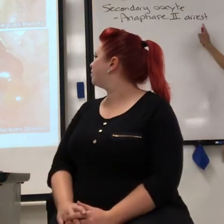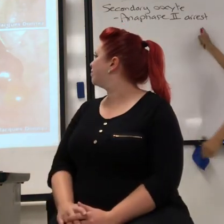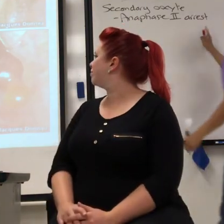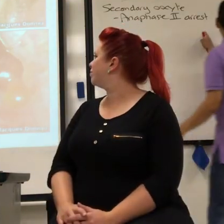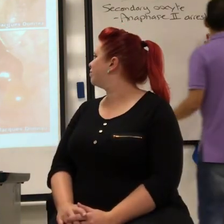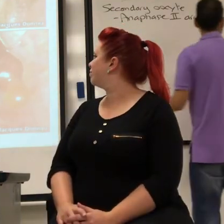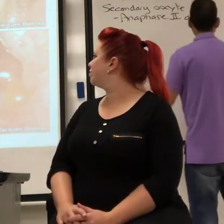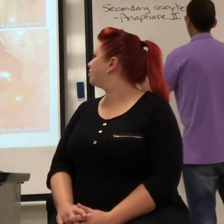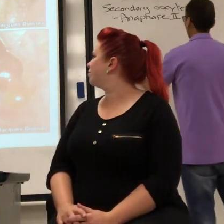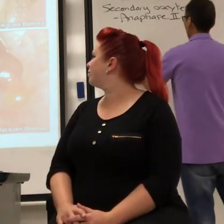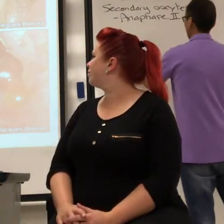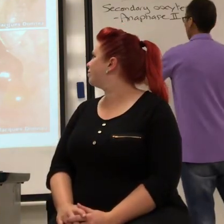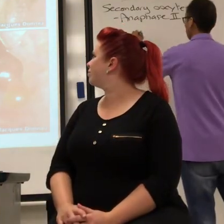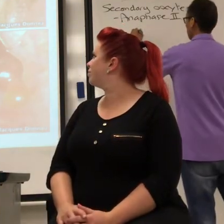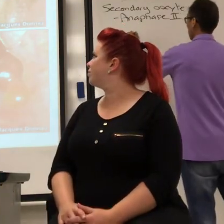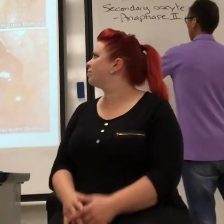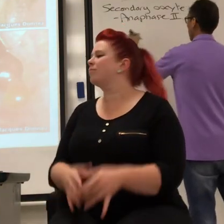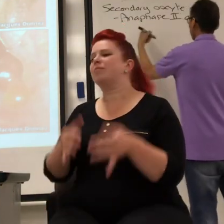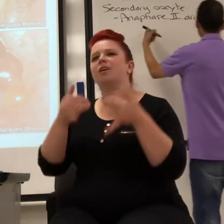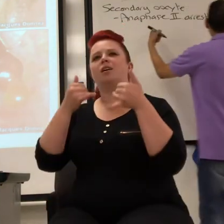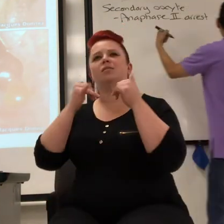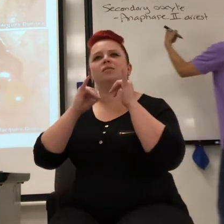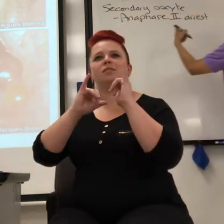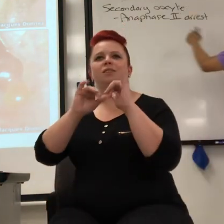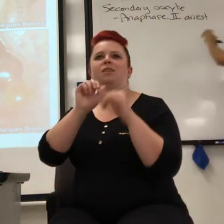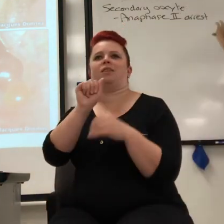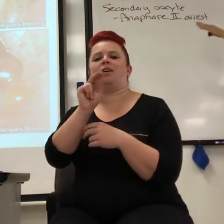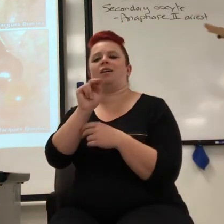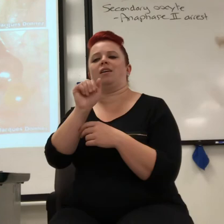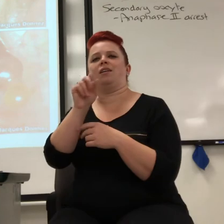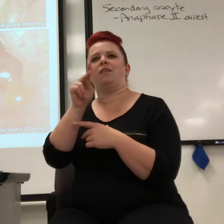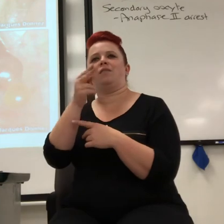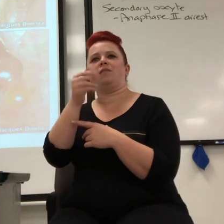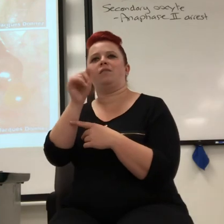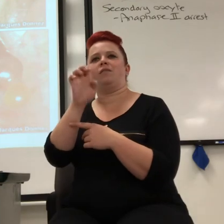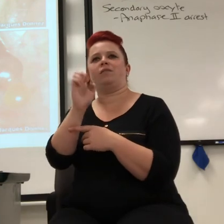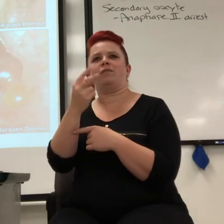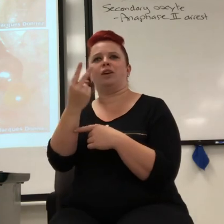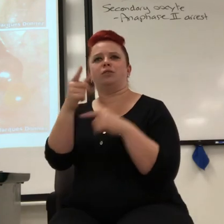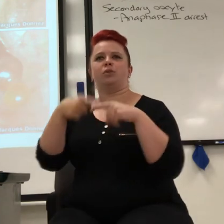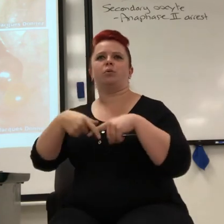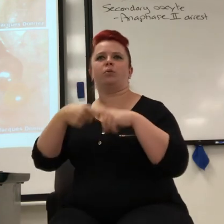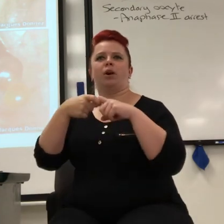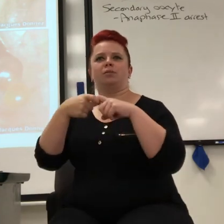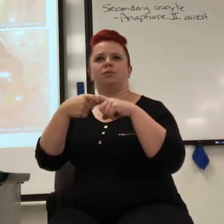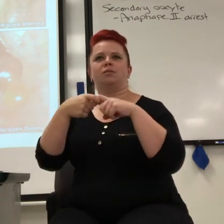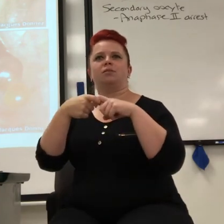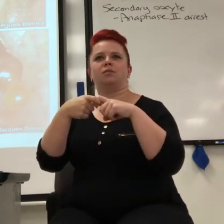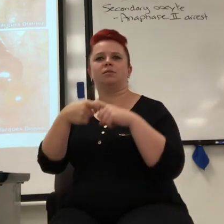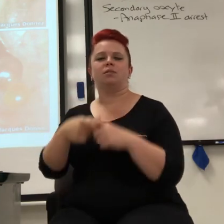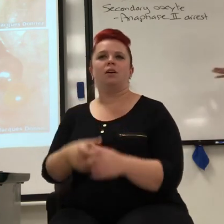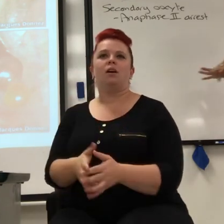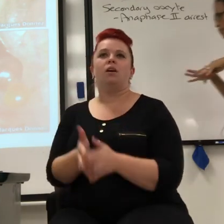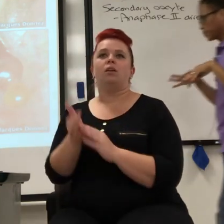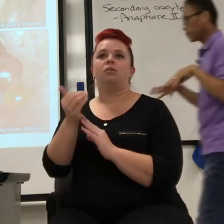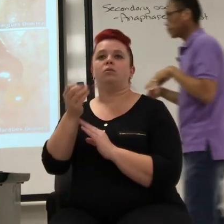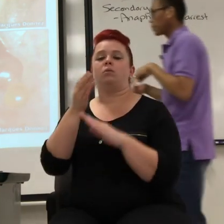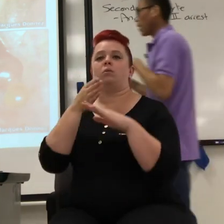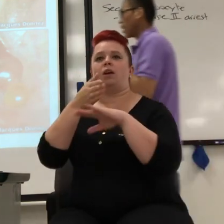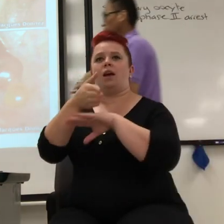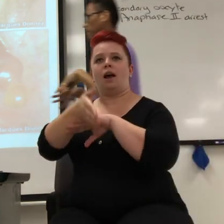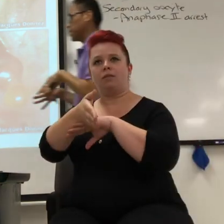Still, anaphase II arrest, okay? I'm not gonna touch that. You're still in anaphase II arrest. So